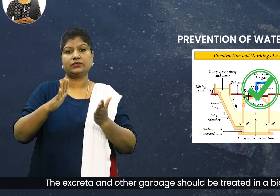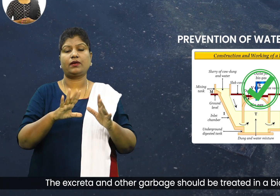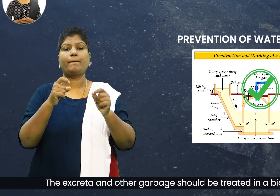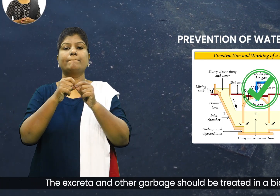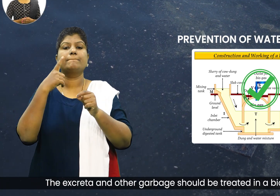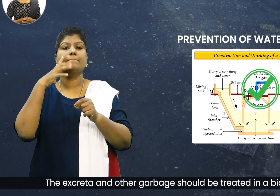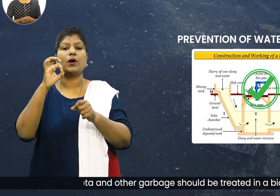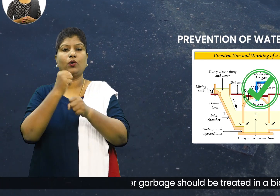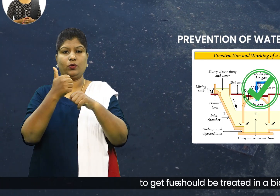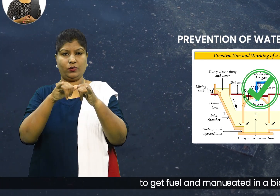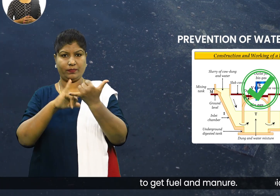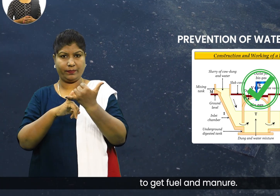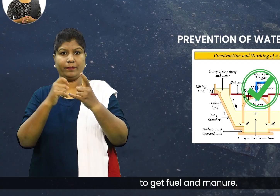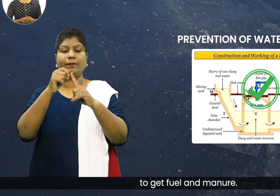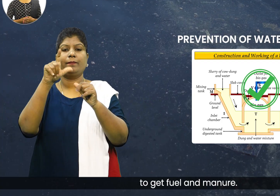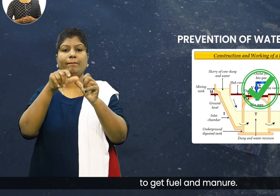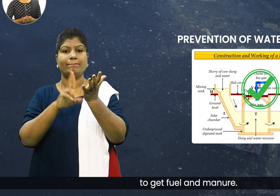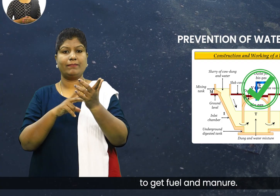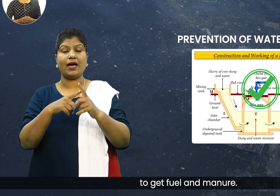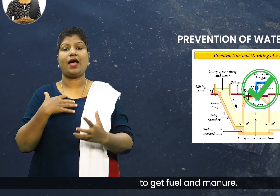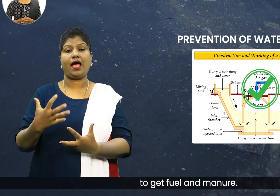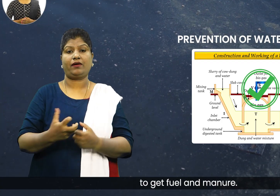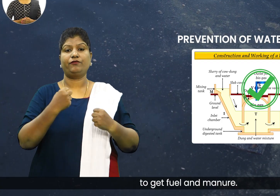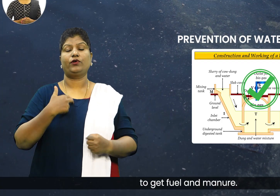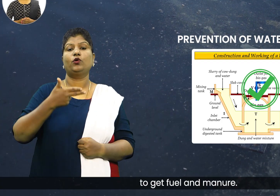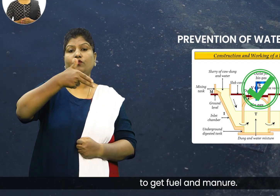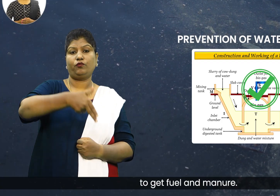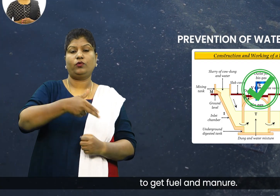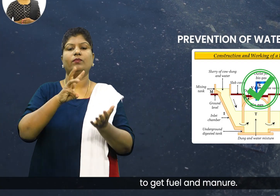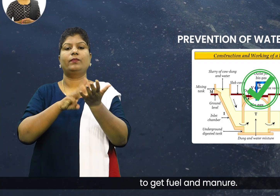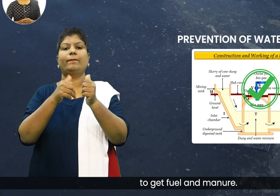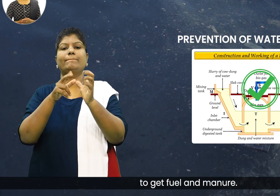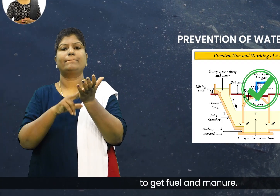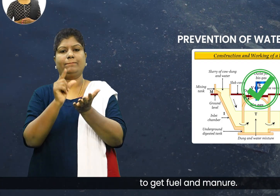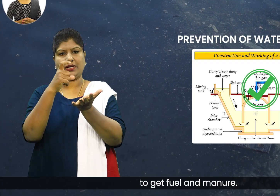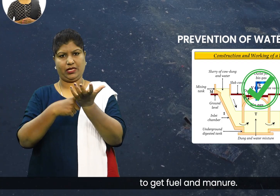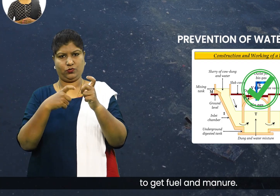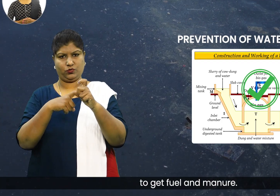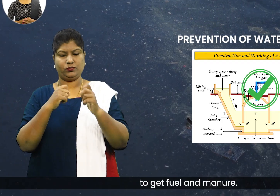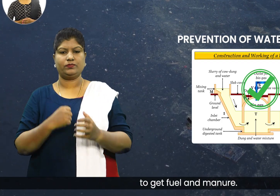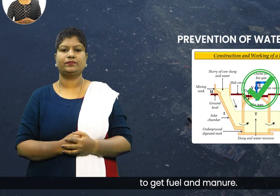biogas plant to get fuel and manure.